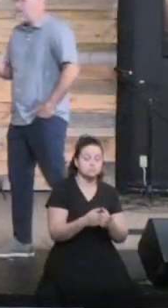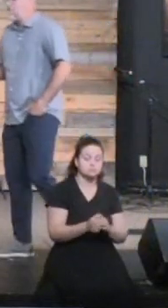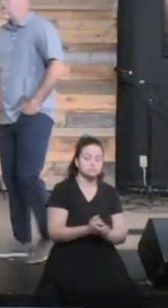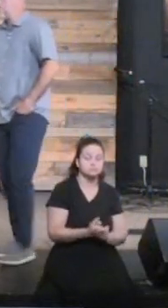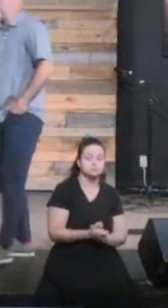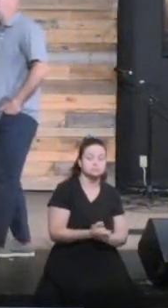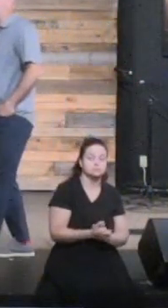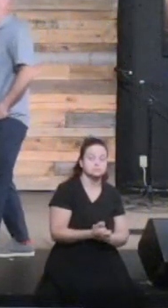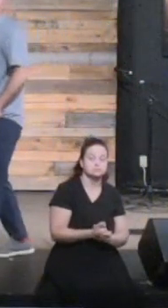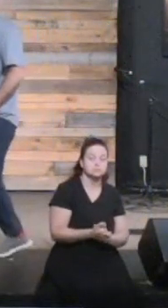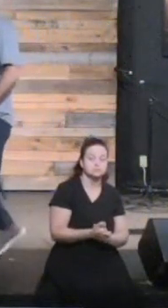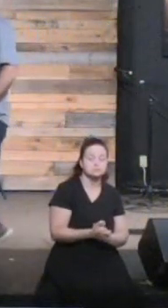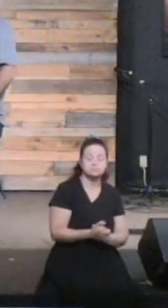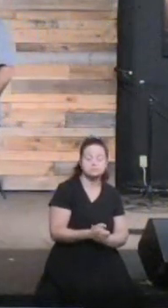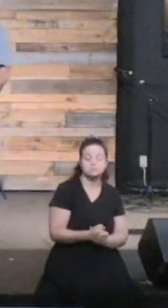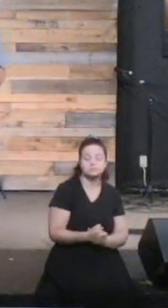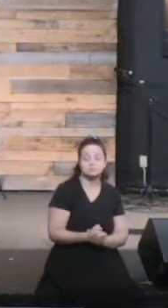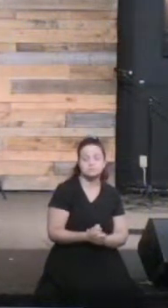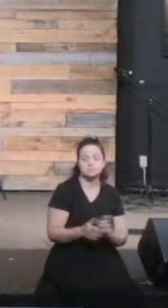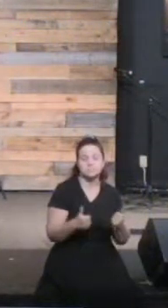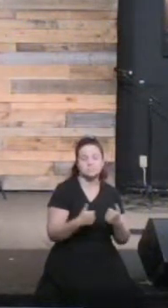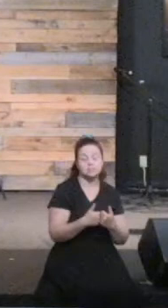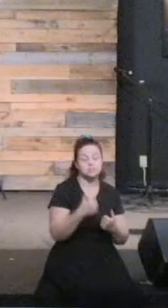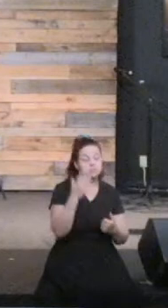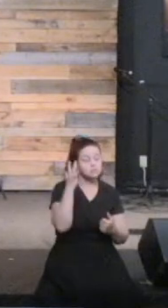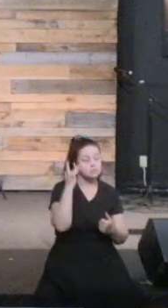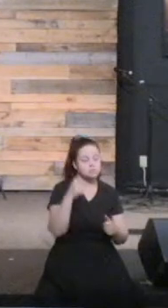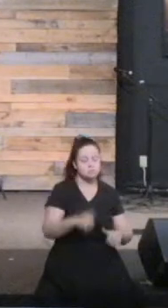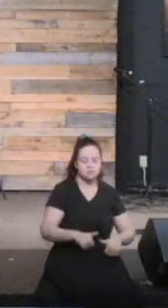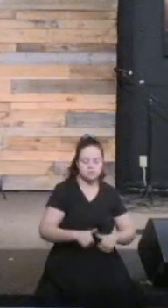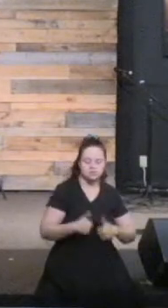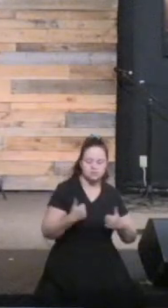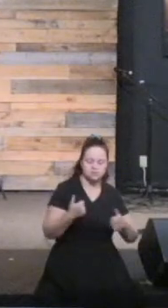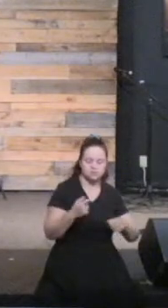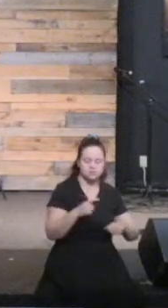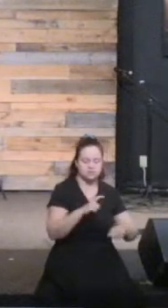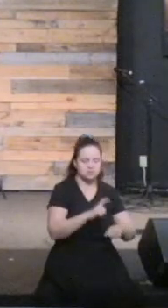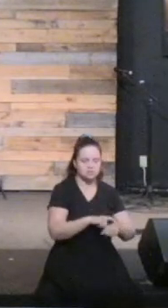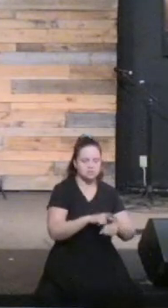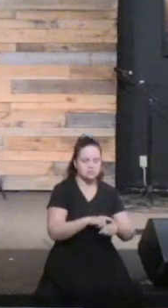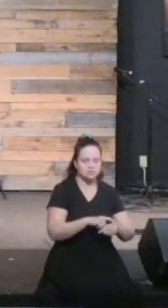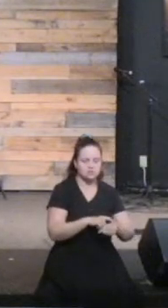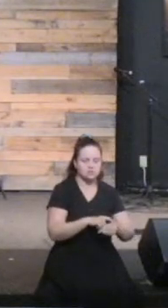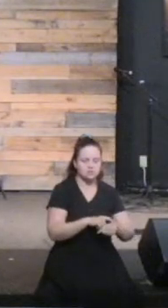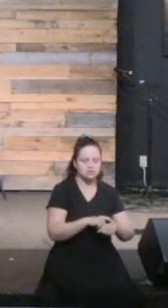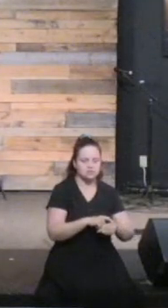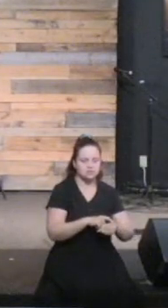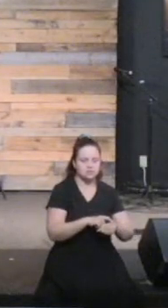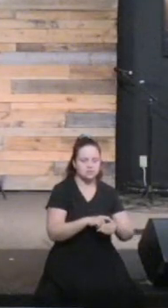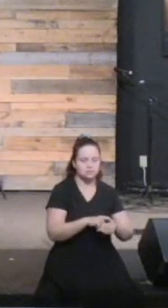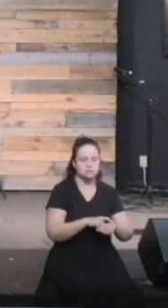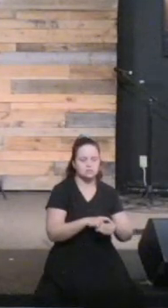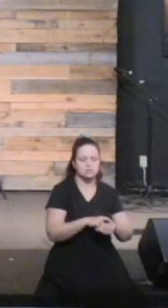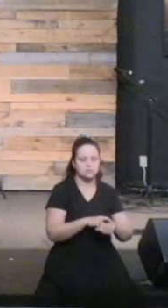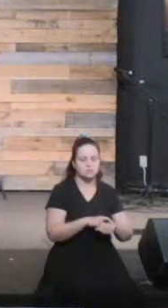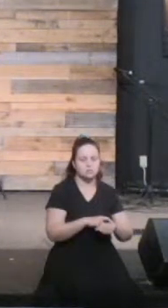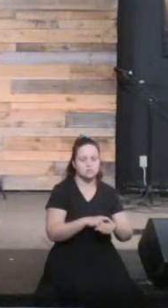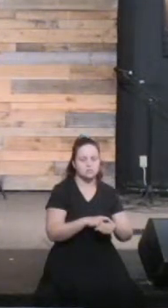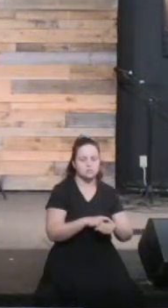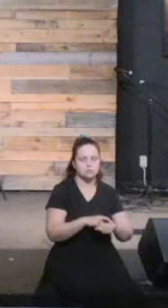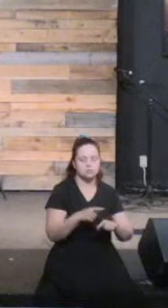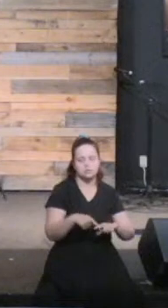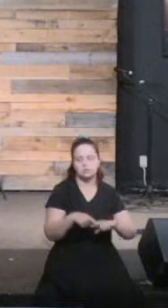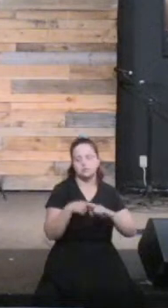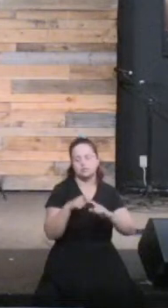and it's challenging because we live in a Time when spending time with God doesn't get a lot of